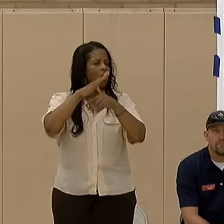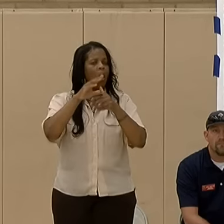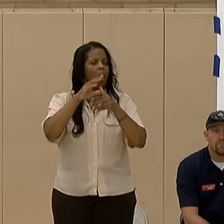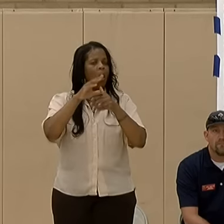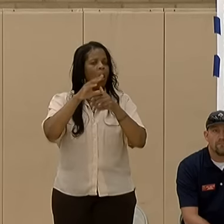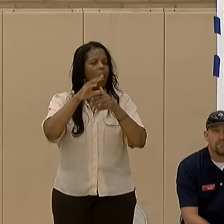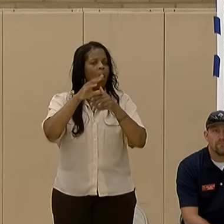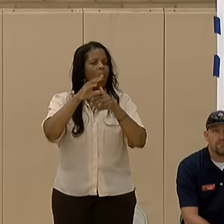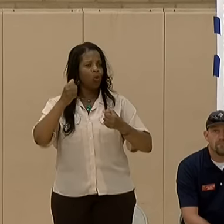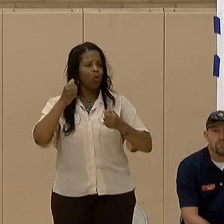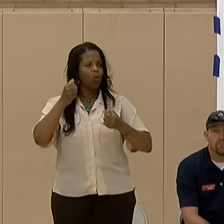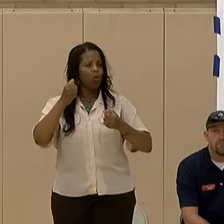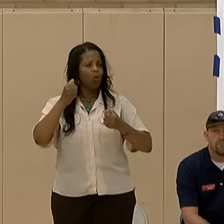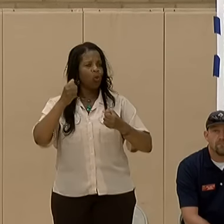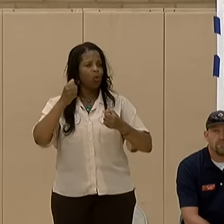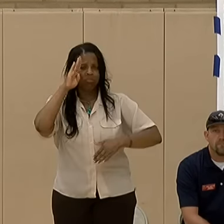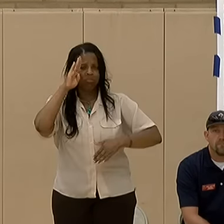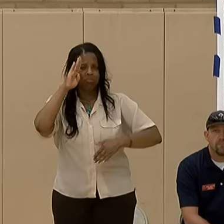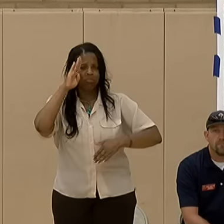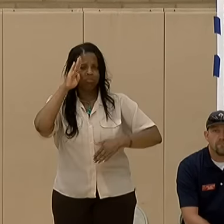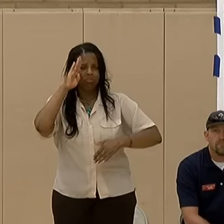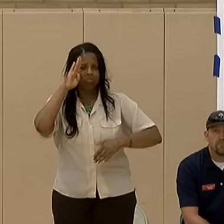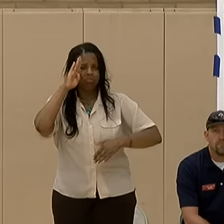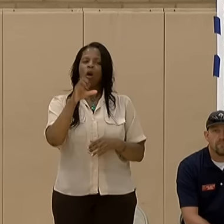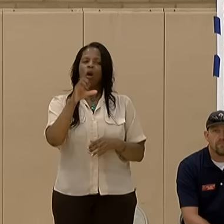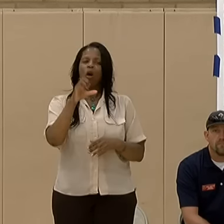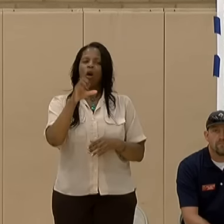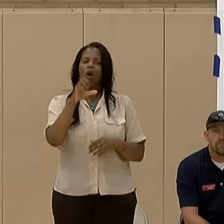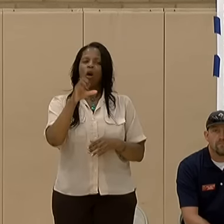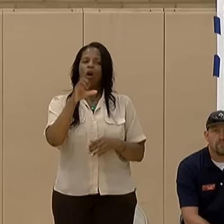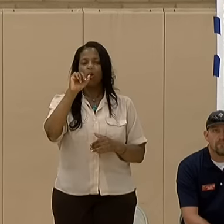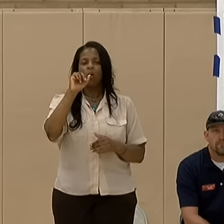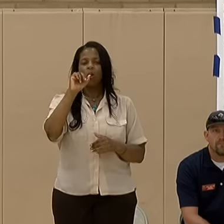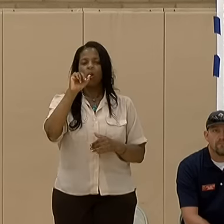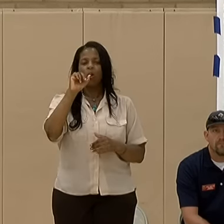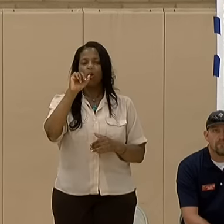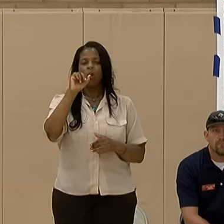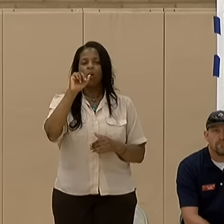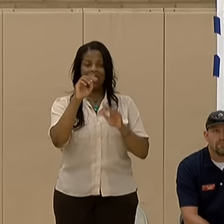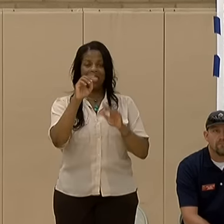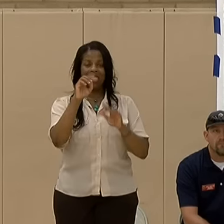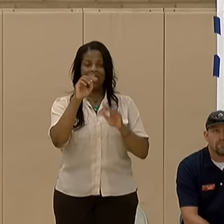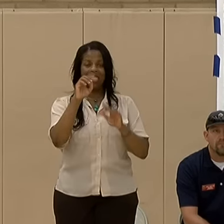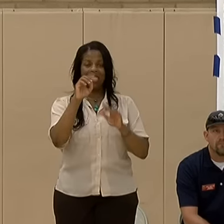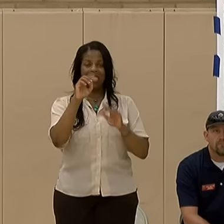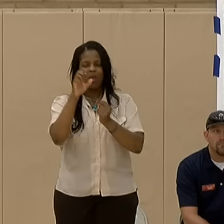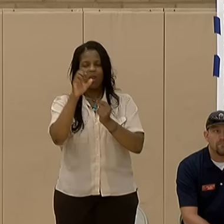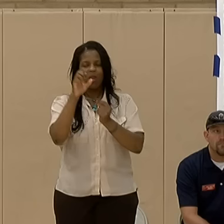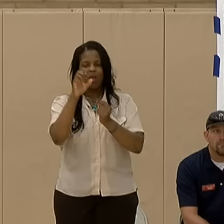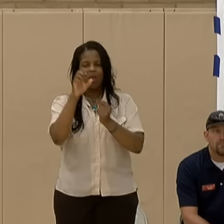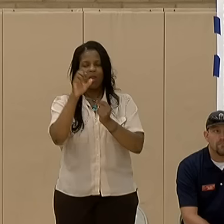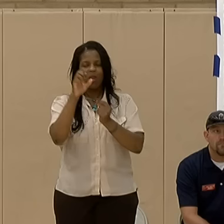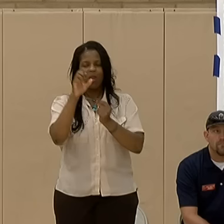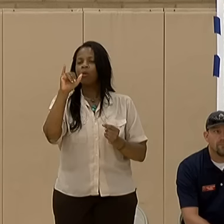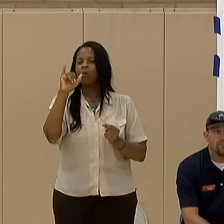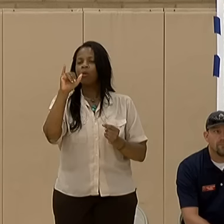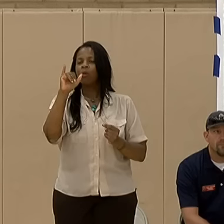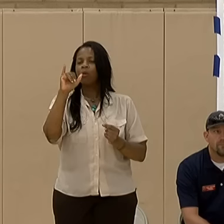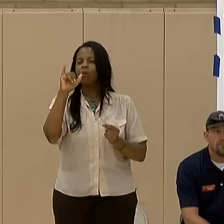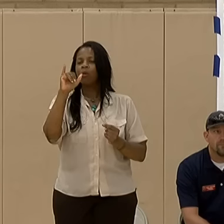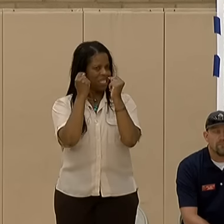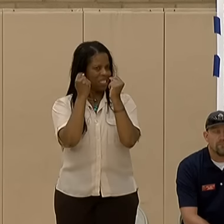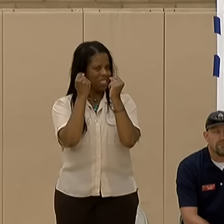engines. You may hear the term strike teams. We were ordering strike teams of structure protection engines